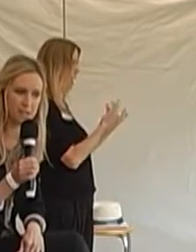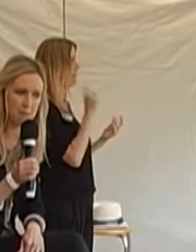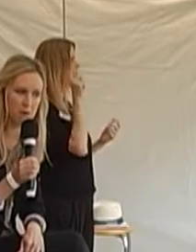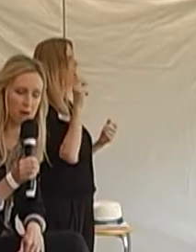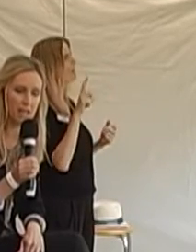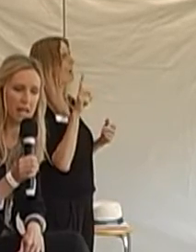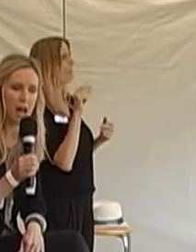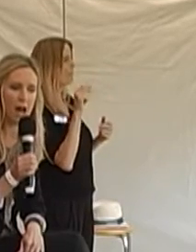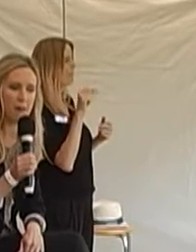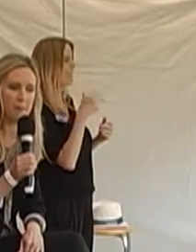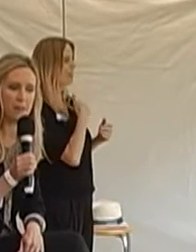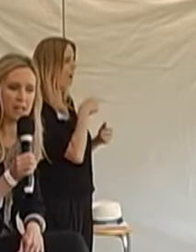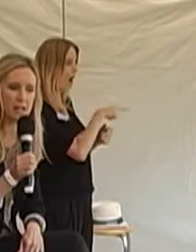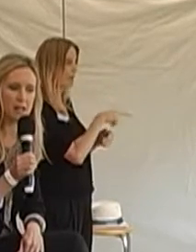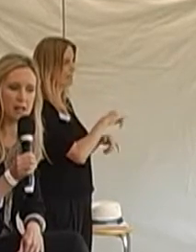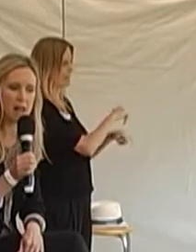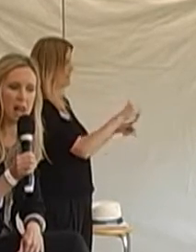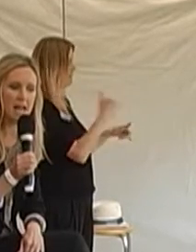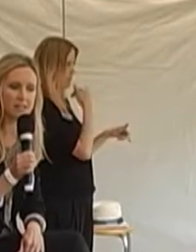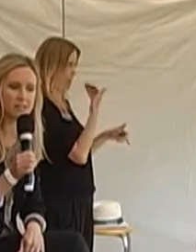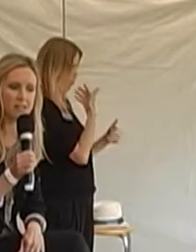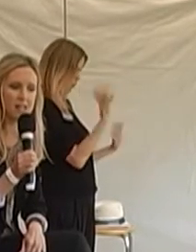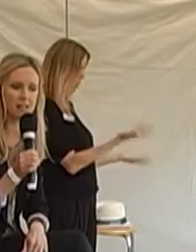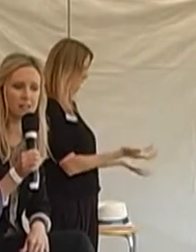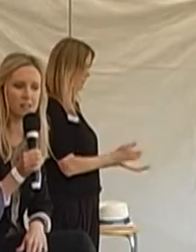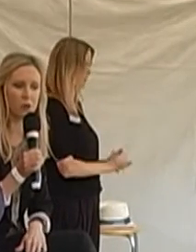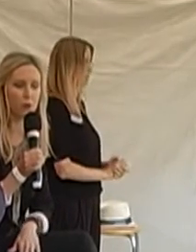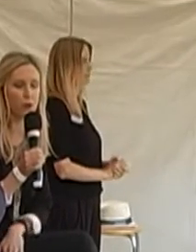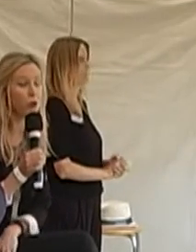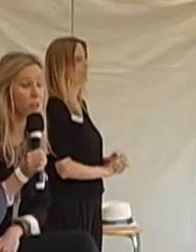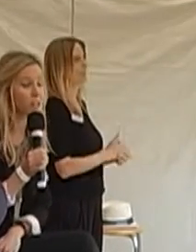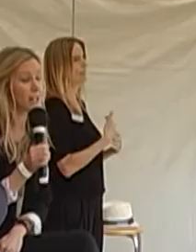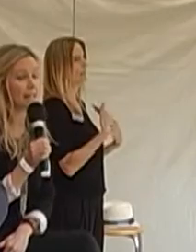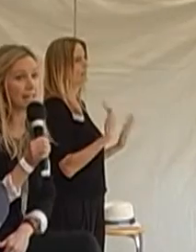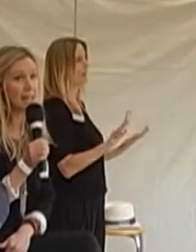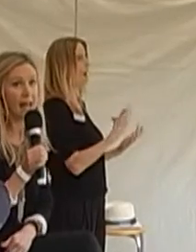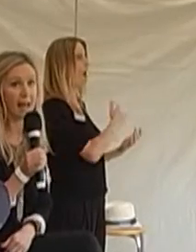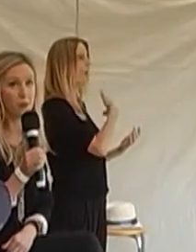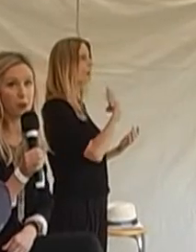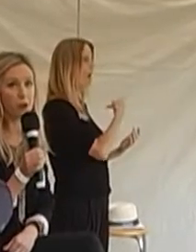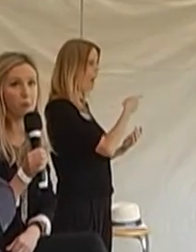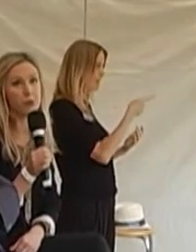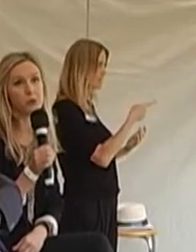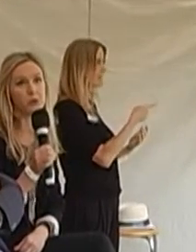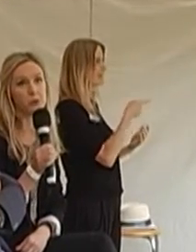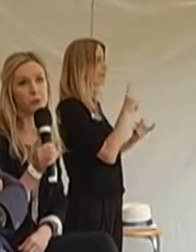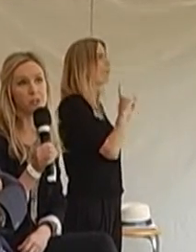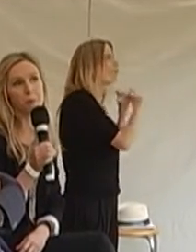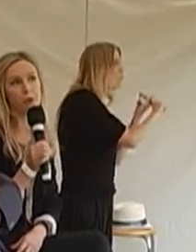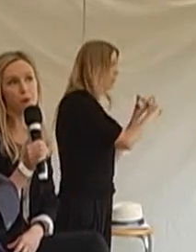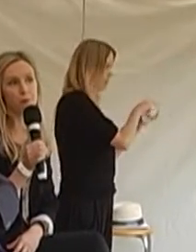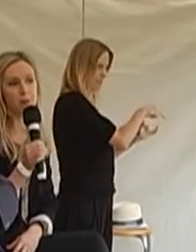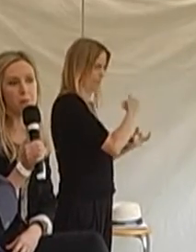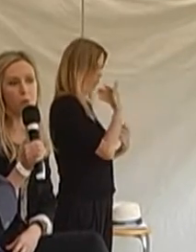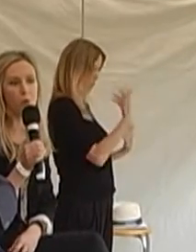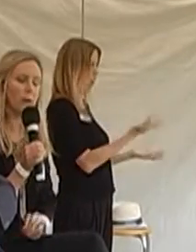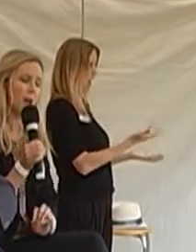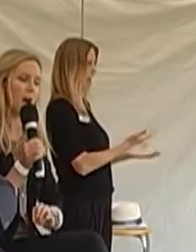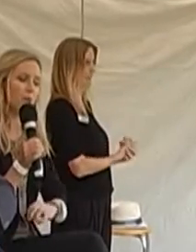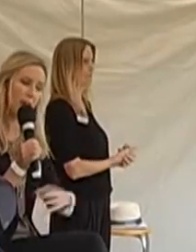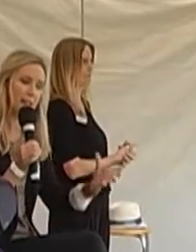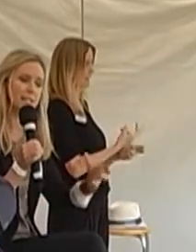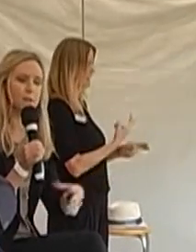pervasive in Denmark lets Danes off the hook slightly, and we are immune to some of the